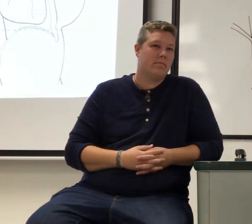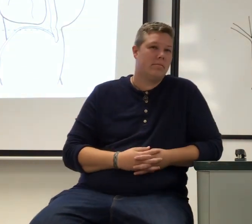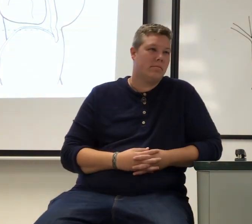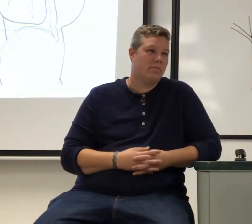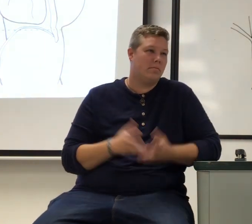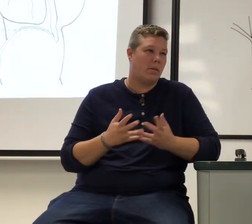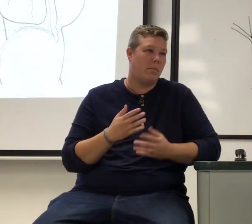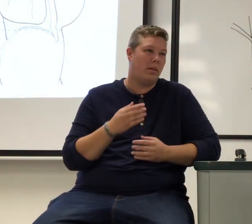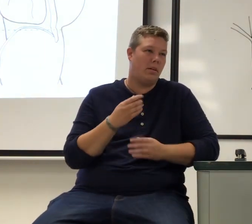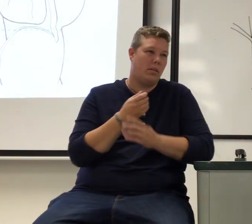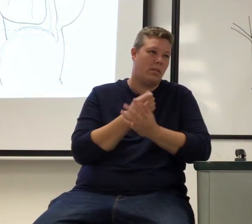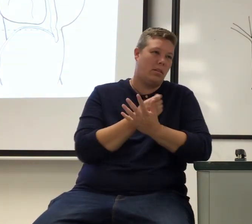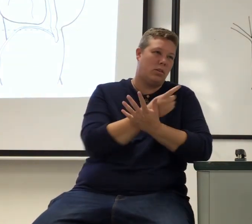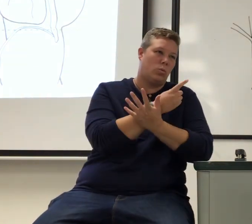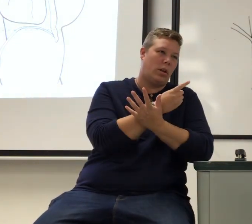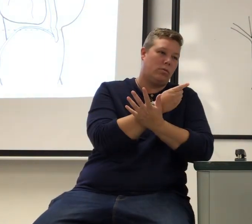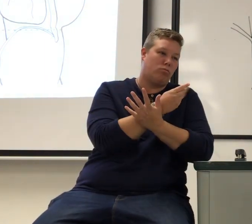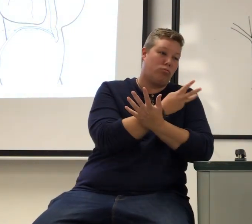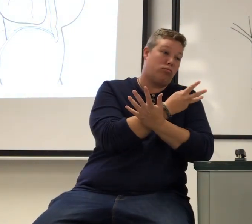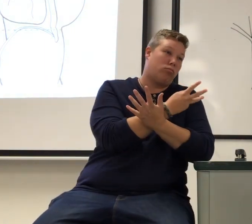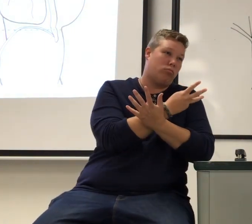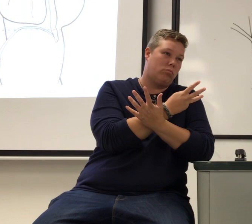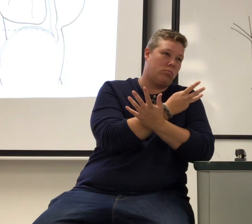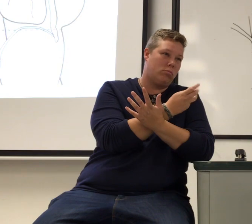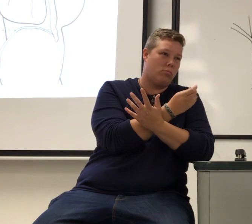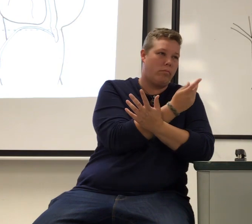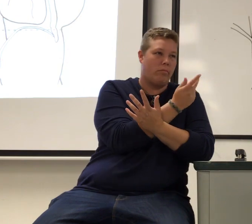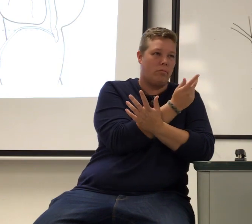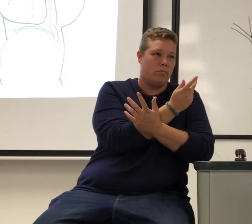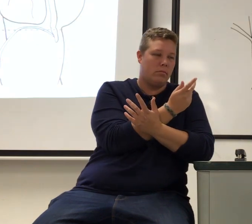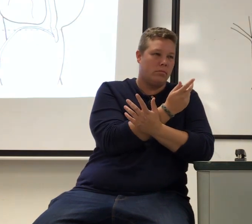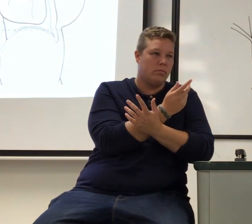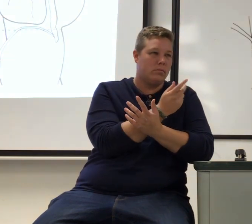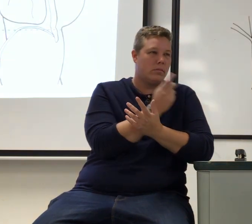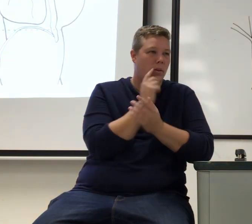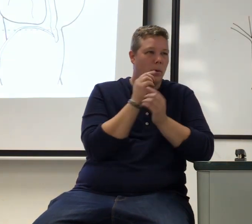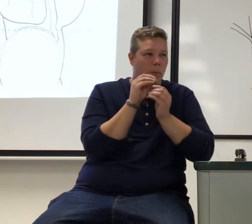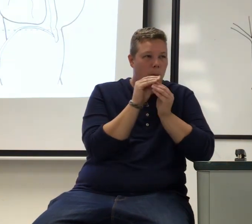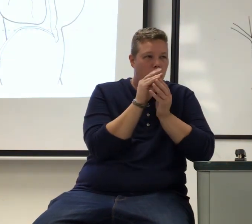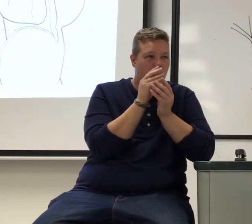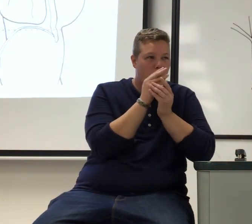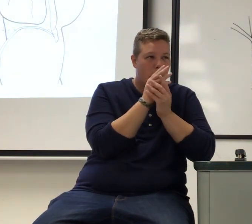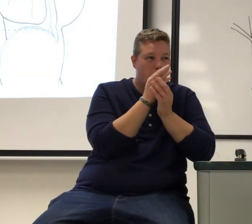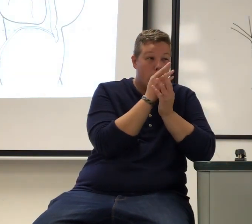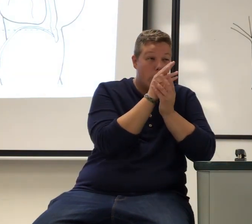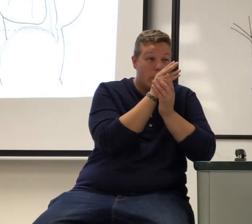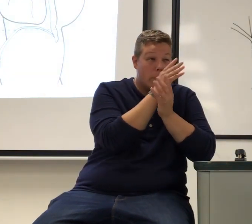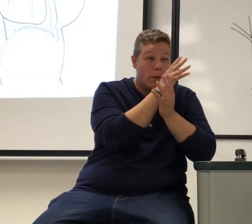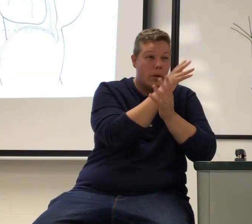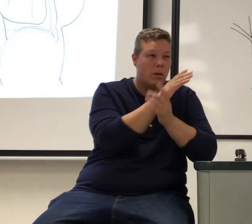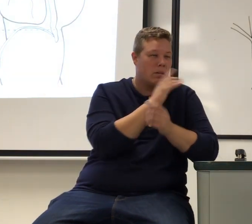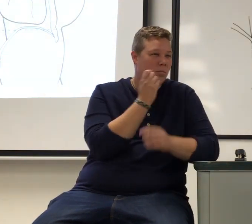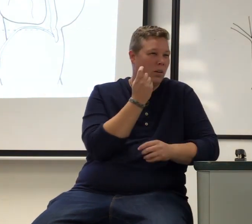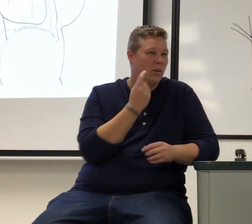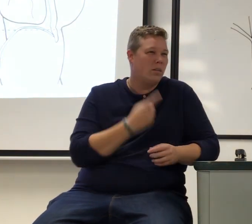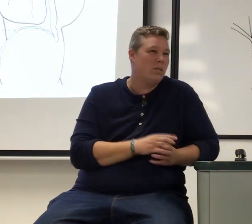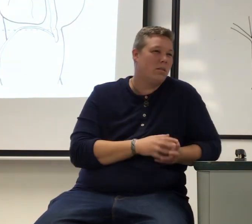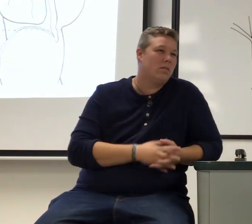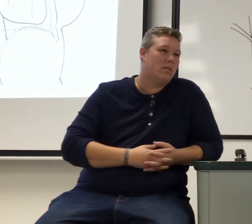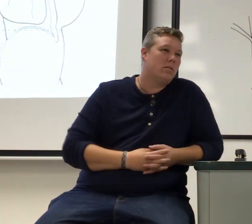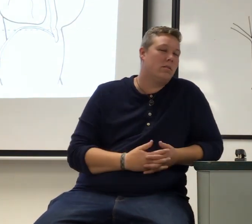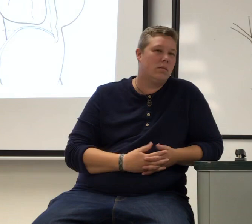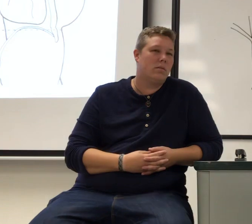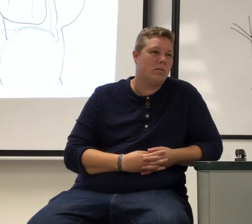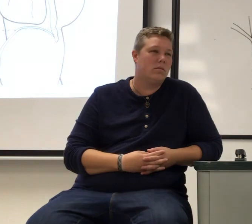Maybe that branch has branches. They branch into smaller and smaller branches. Get the idea?